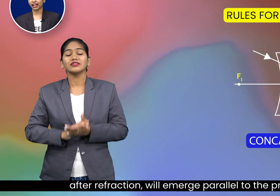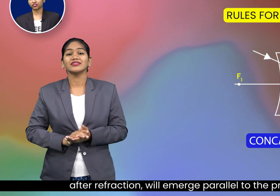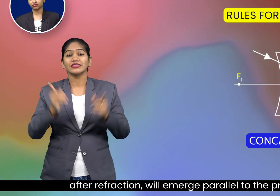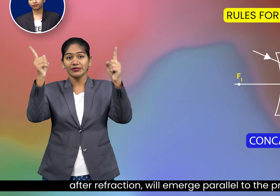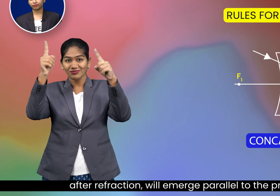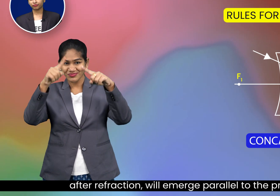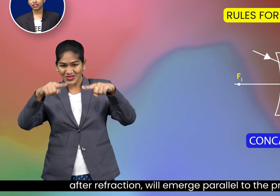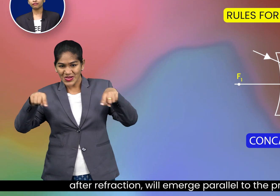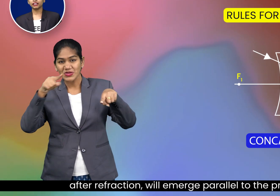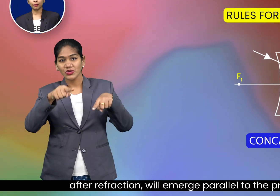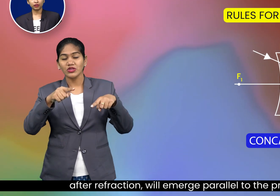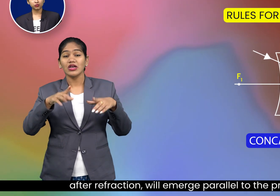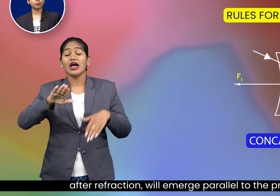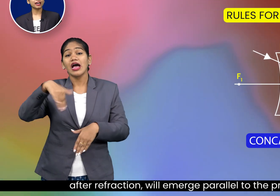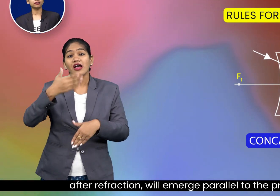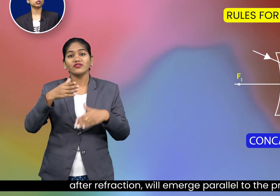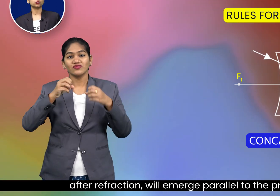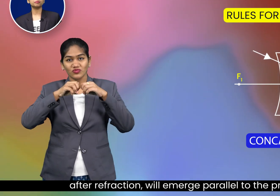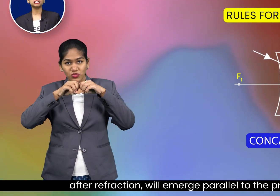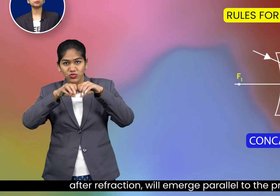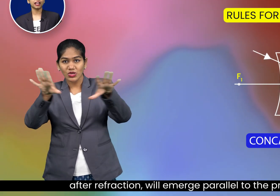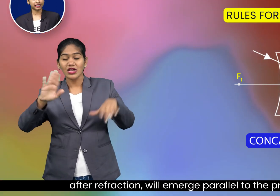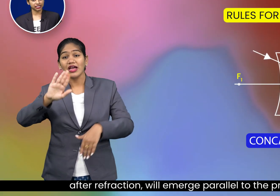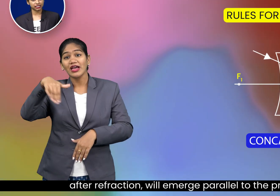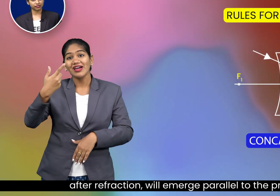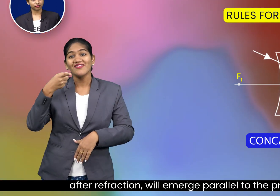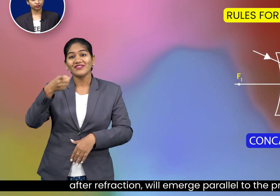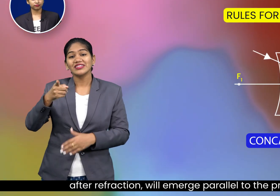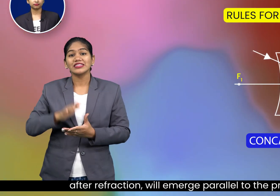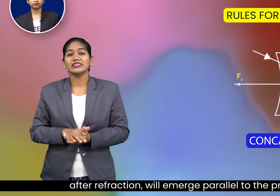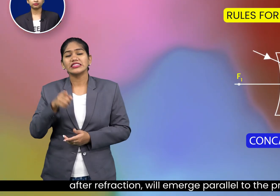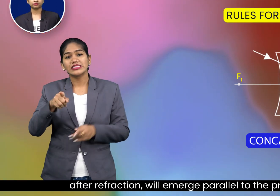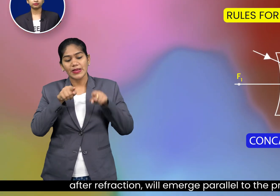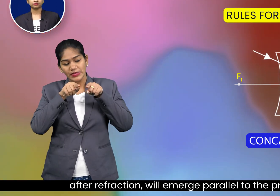refraction will emerge parallel to the principal axis.